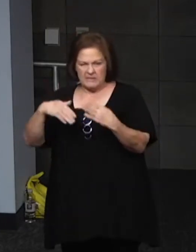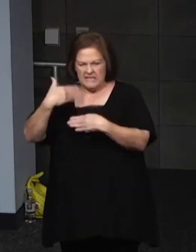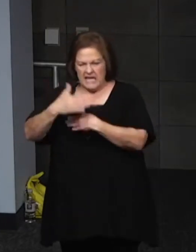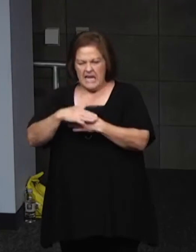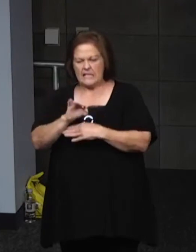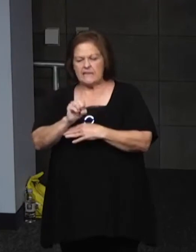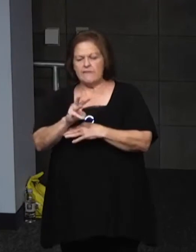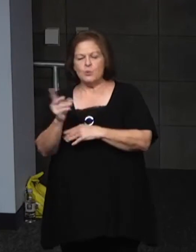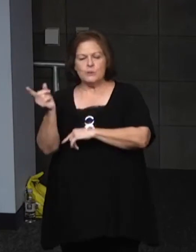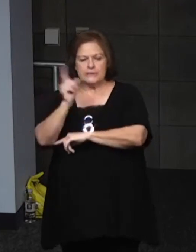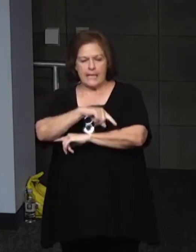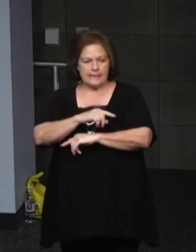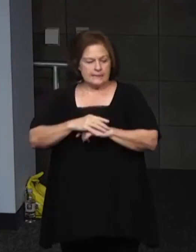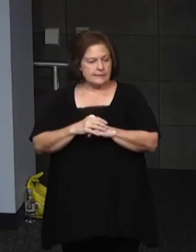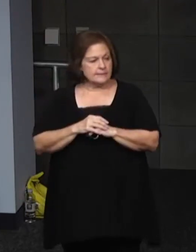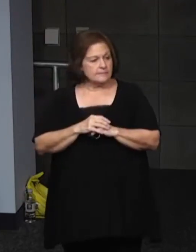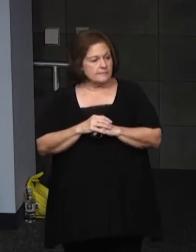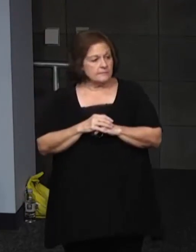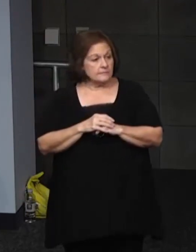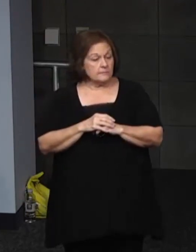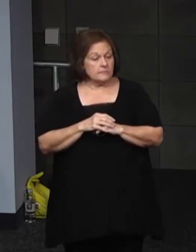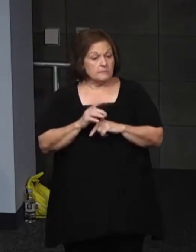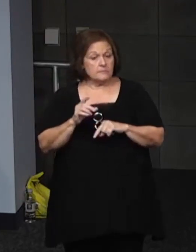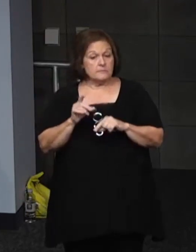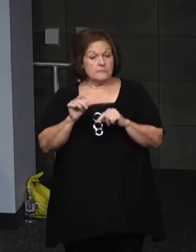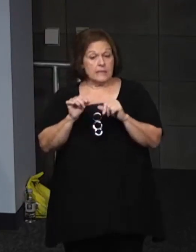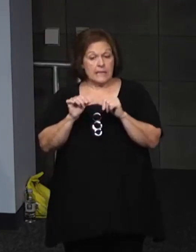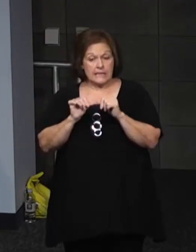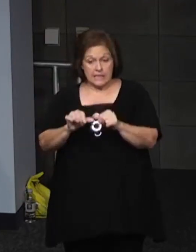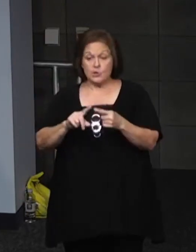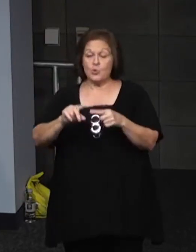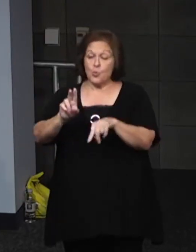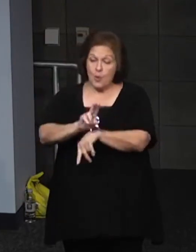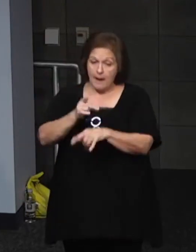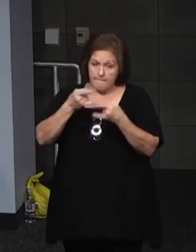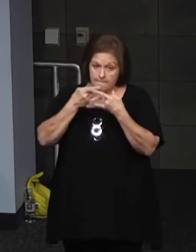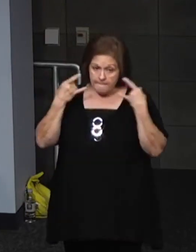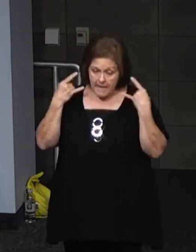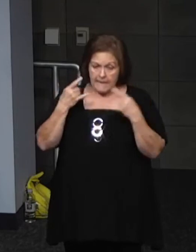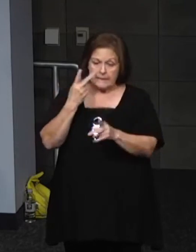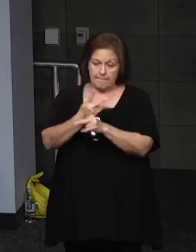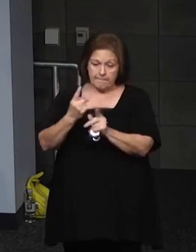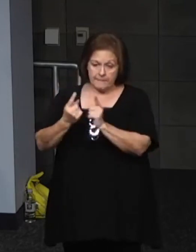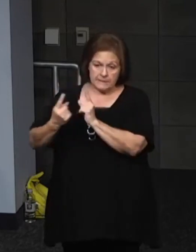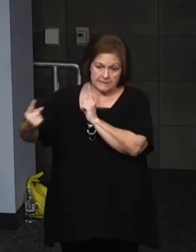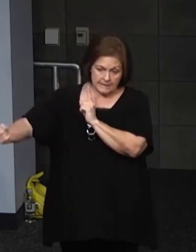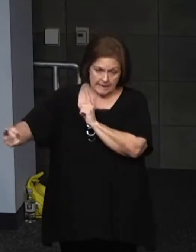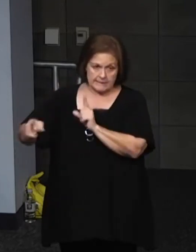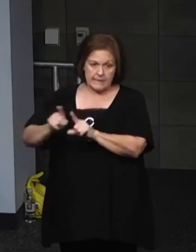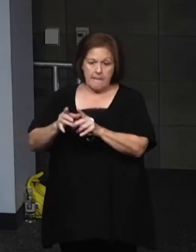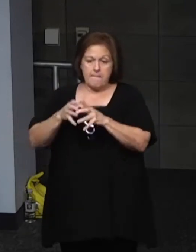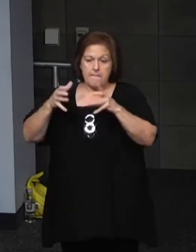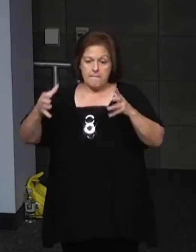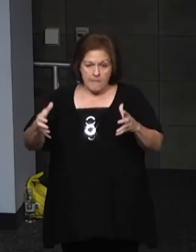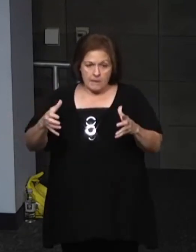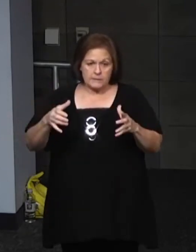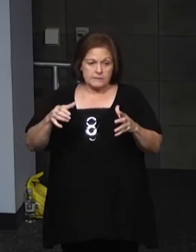few days. But continue to wear your mask and social distance as much as